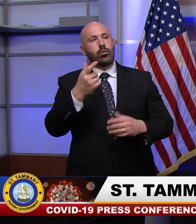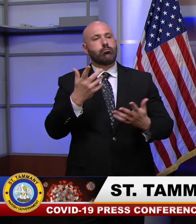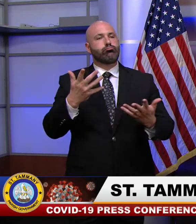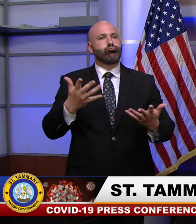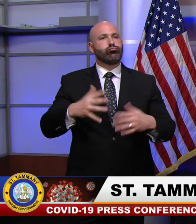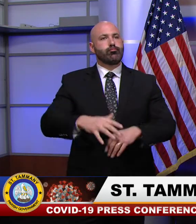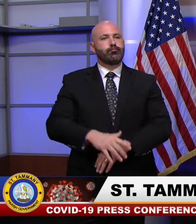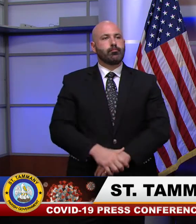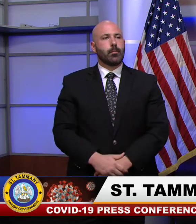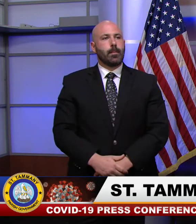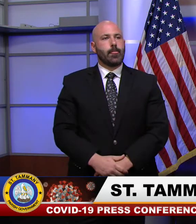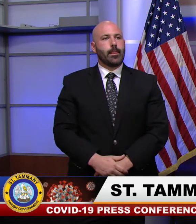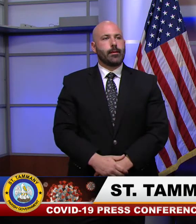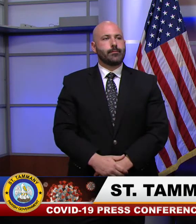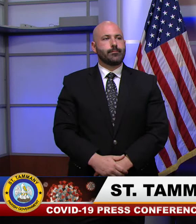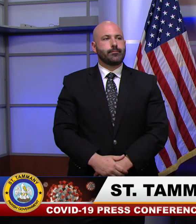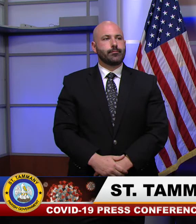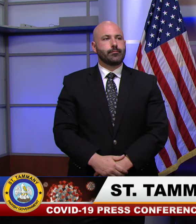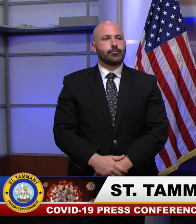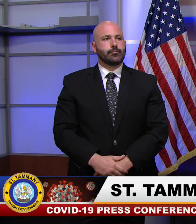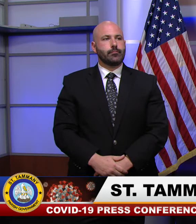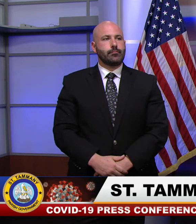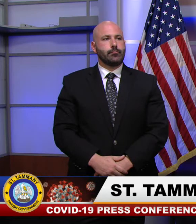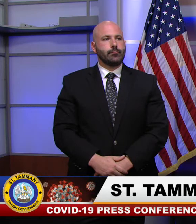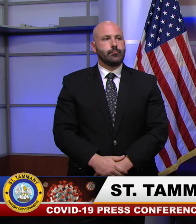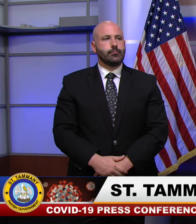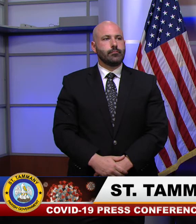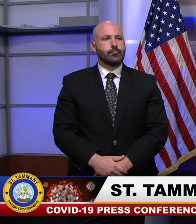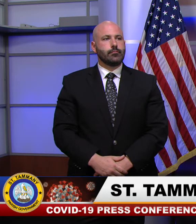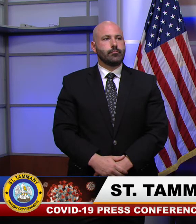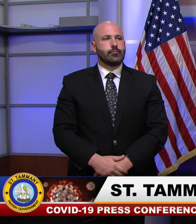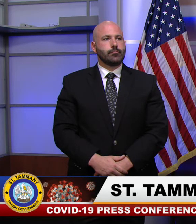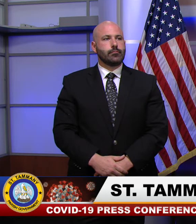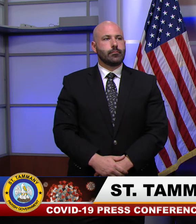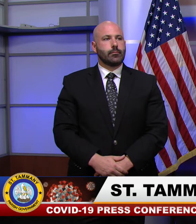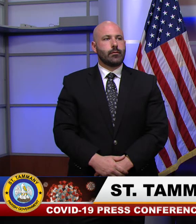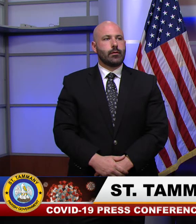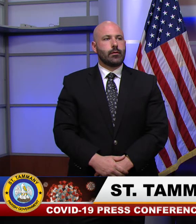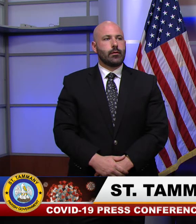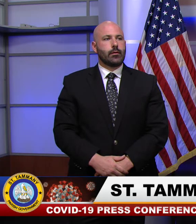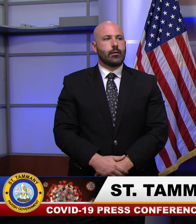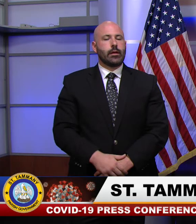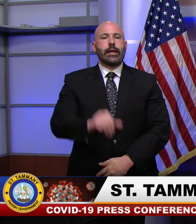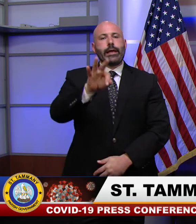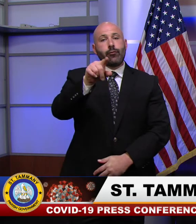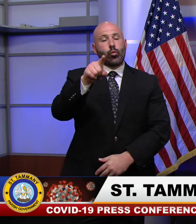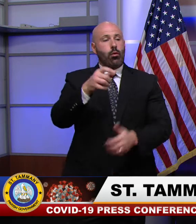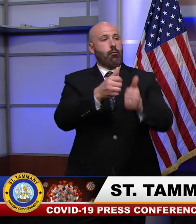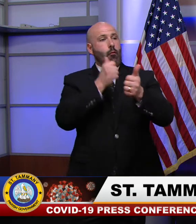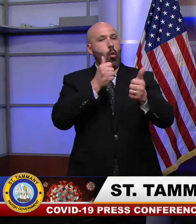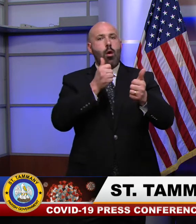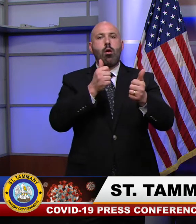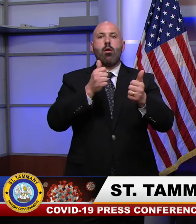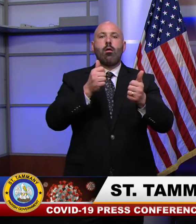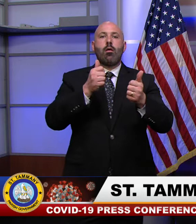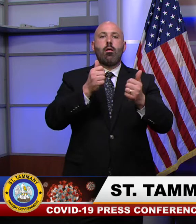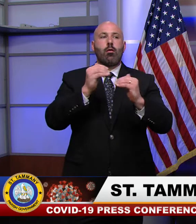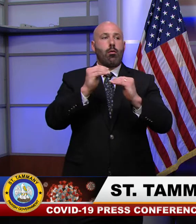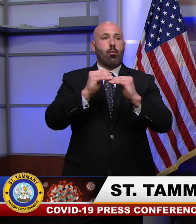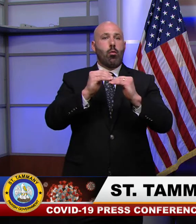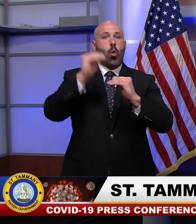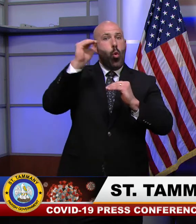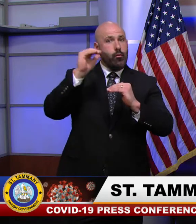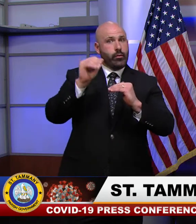the requirements for large groups and not having more than 10 employees in